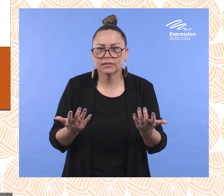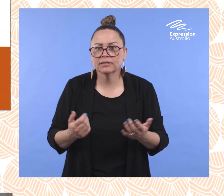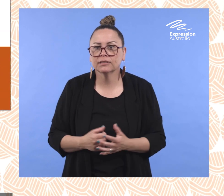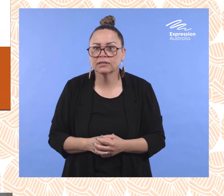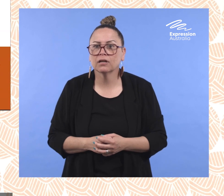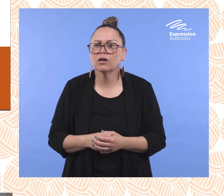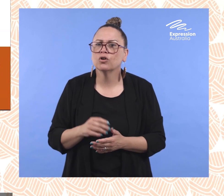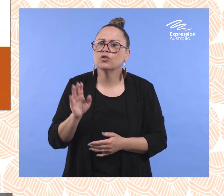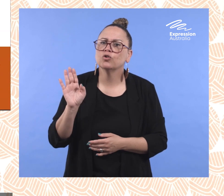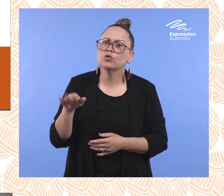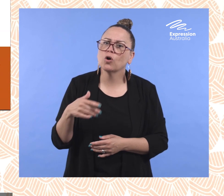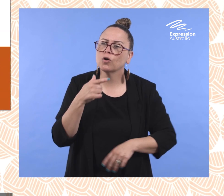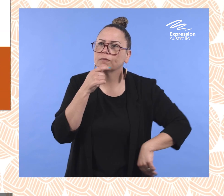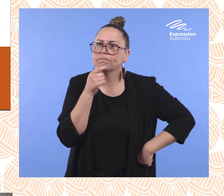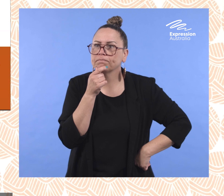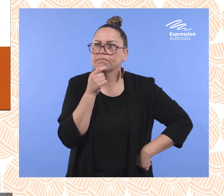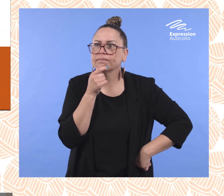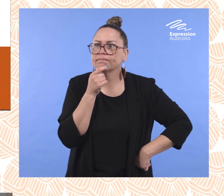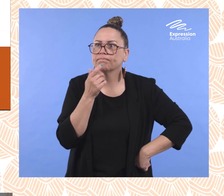So